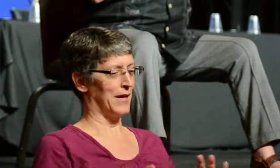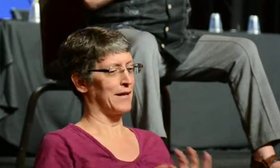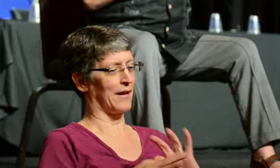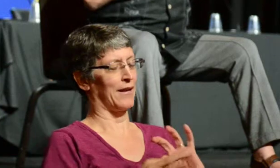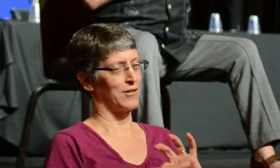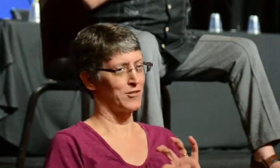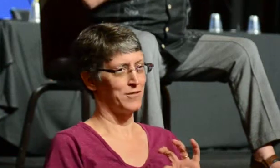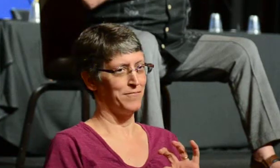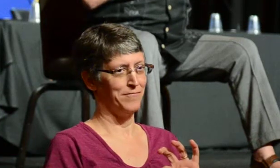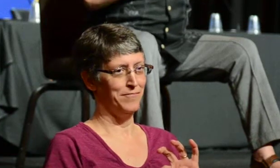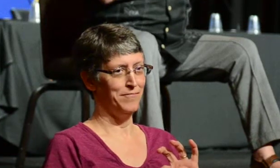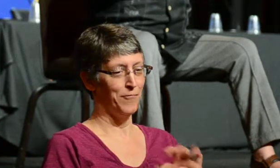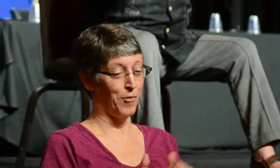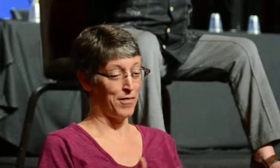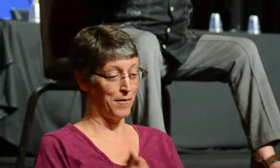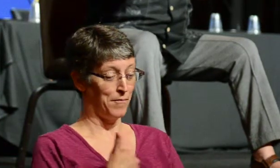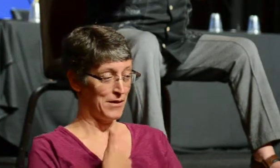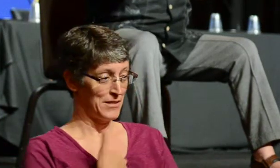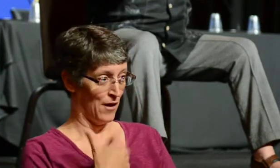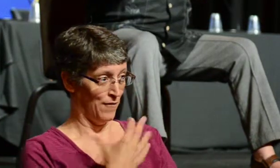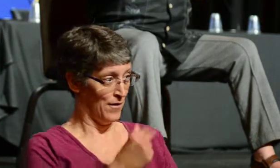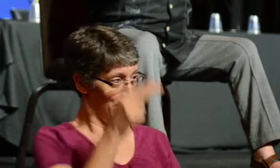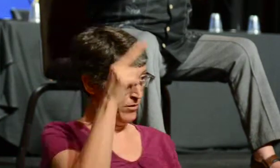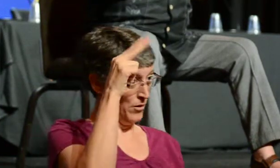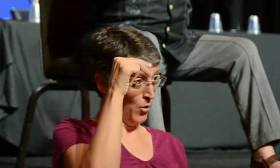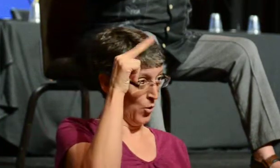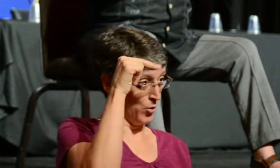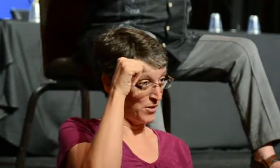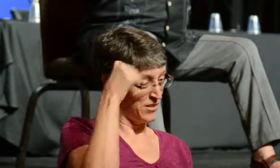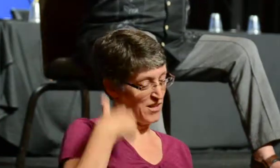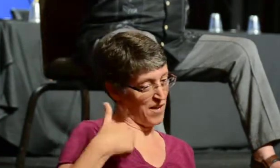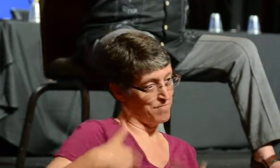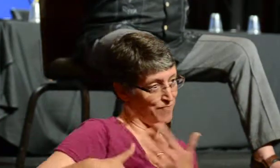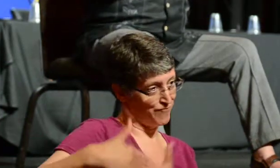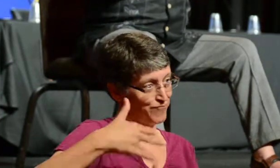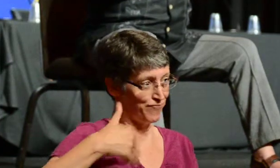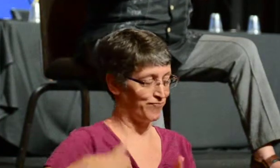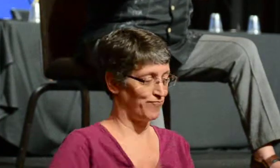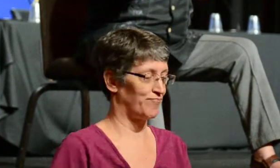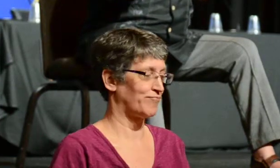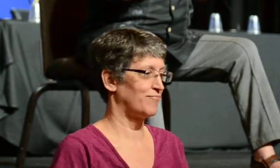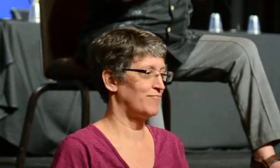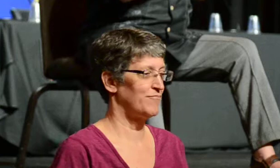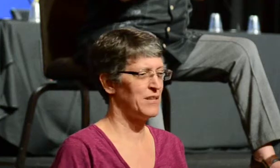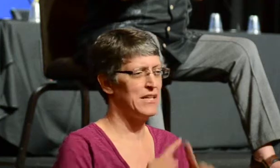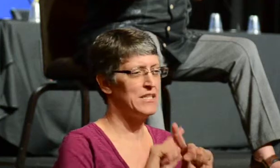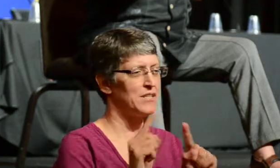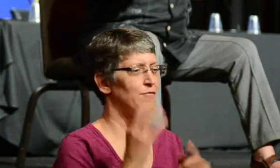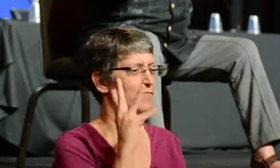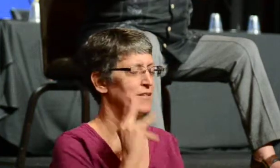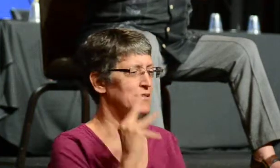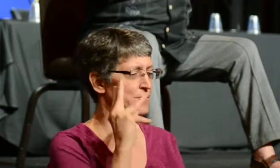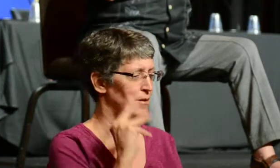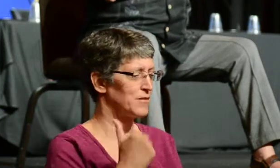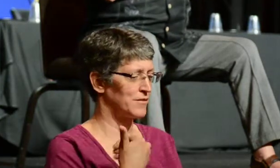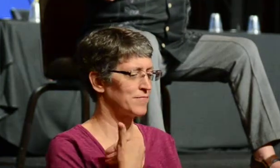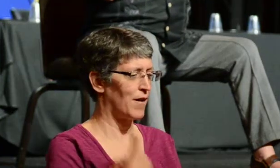between me and the horses that I've been around, and the various things that have happened to me,